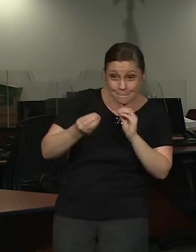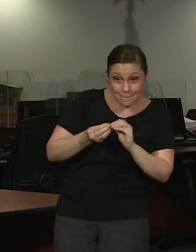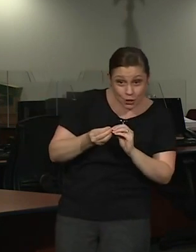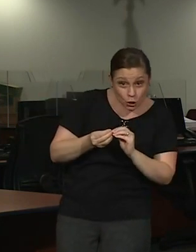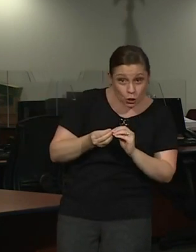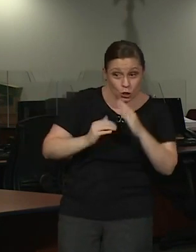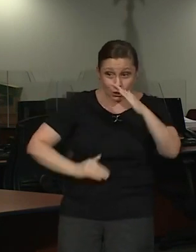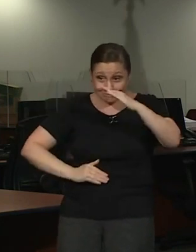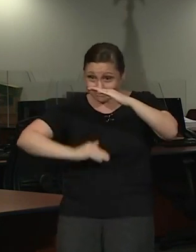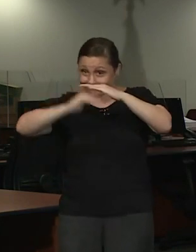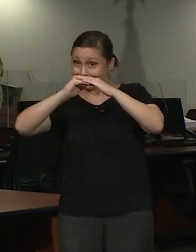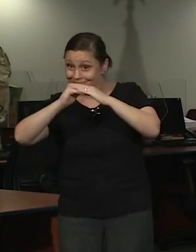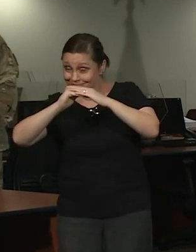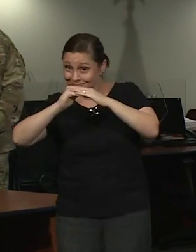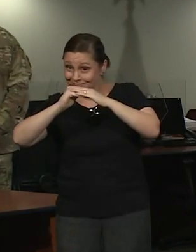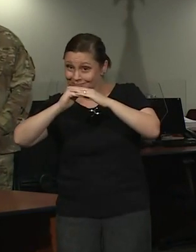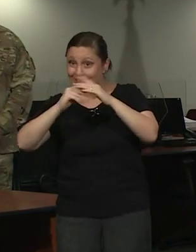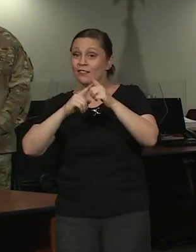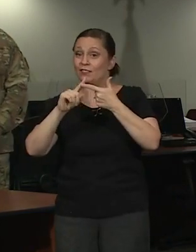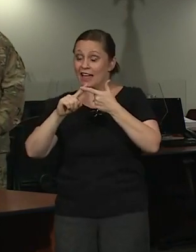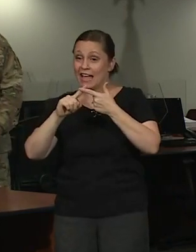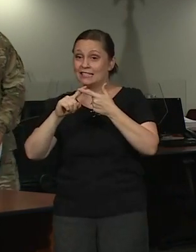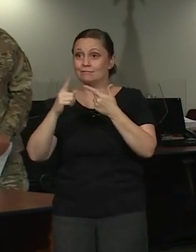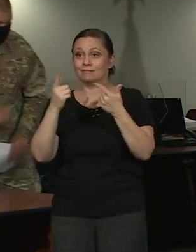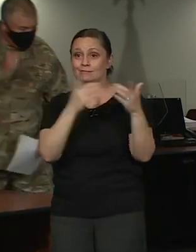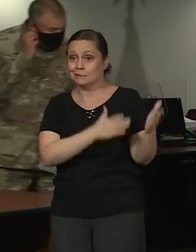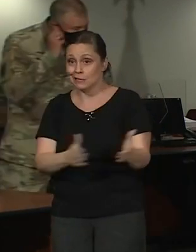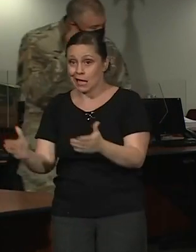to begin the surge plan? Yes, it is.